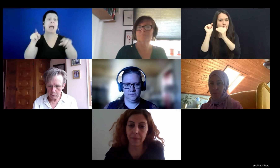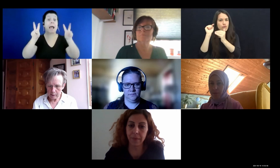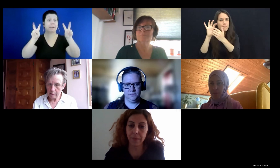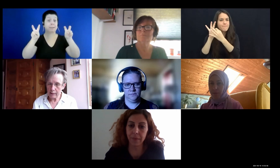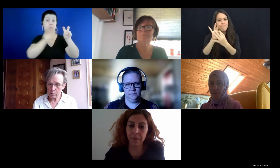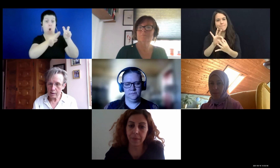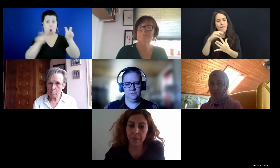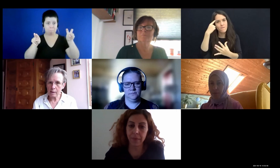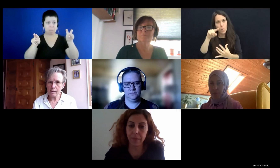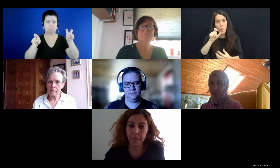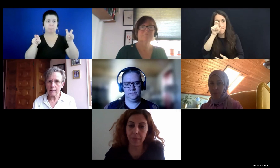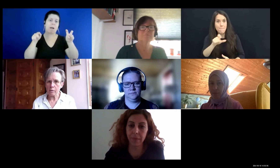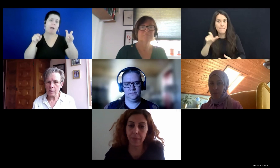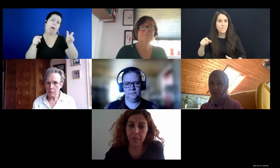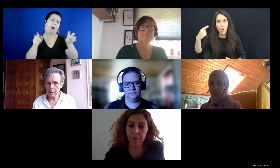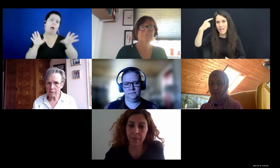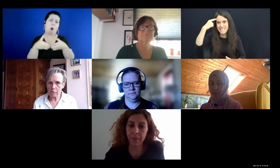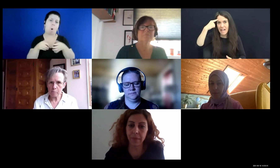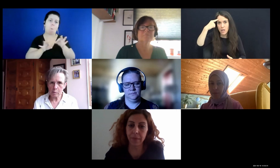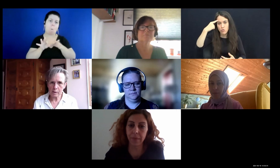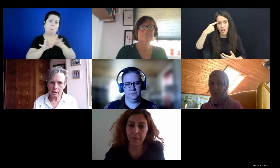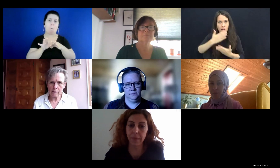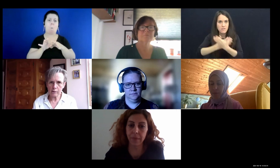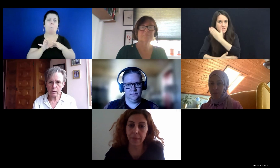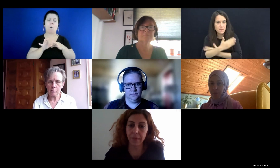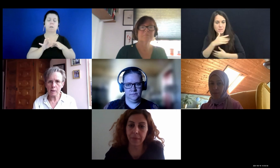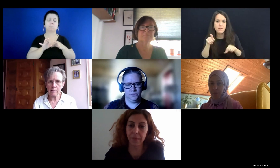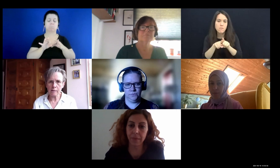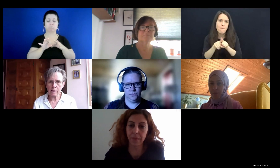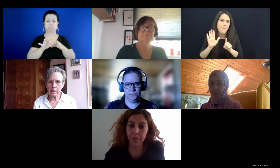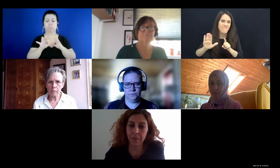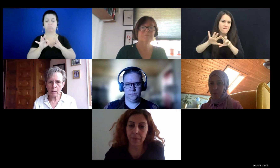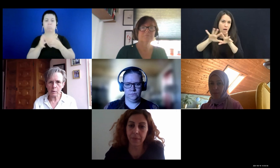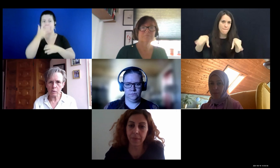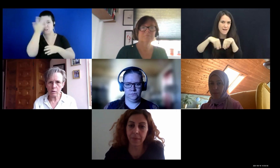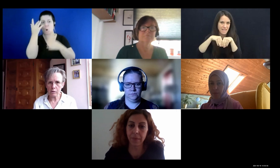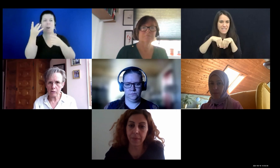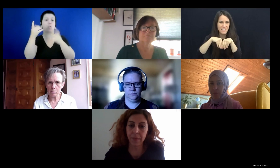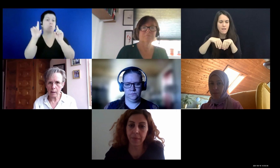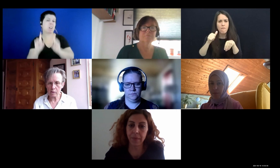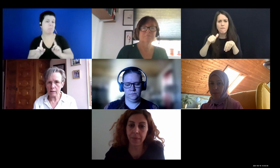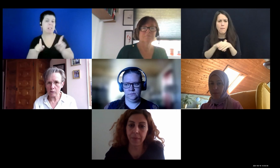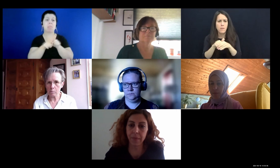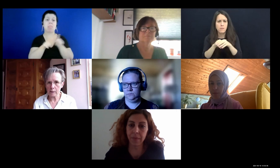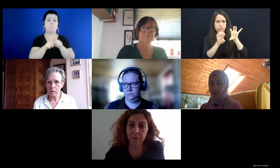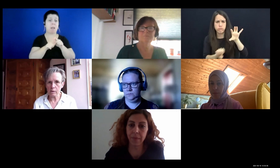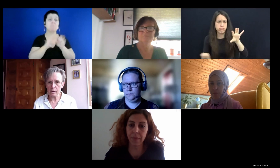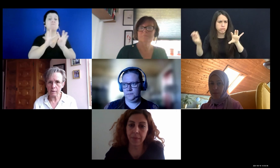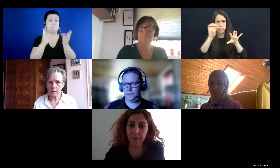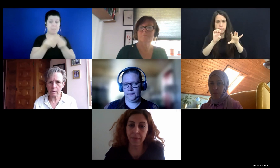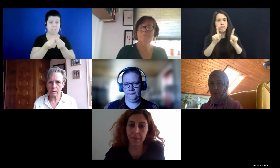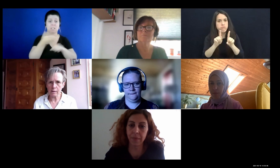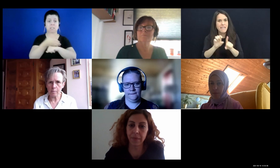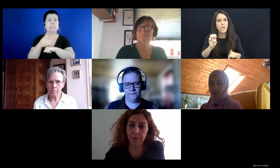for people with intellectual disabilities and families of people with intellectual disabilities. And they have members all over Europe, outside the European Union